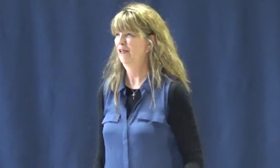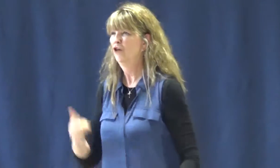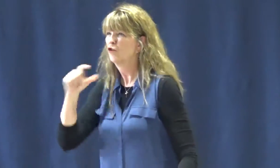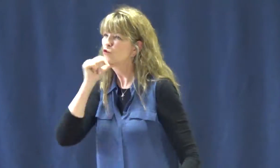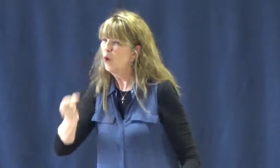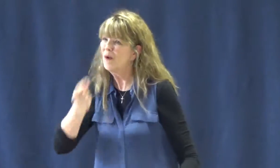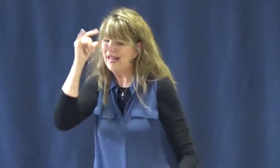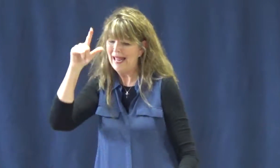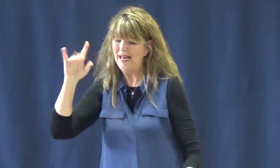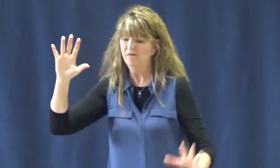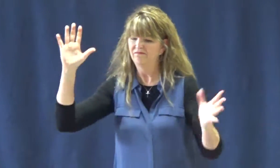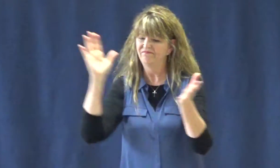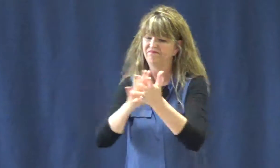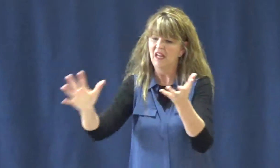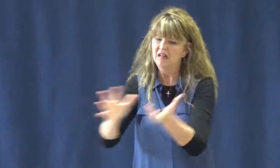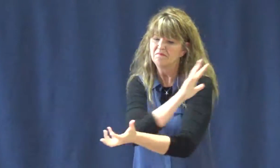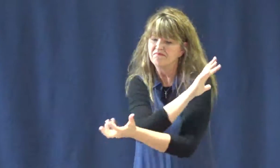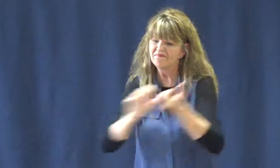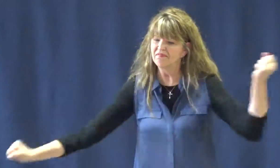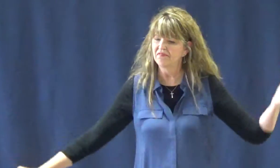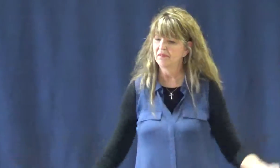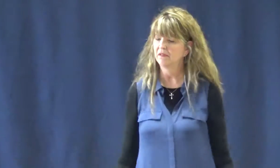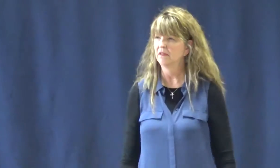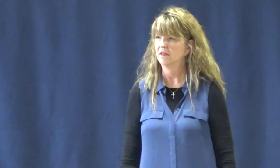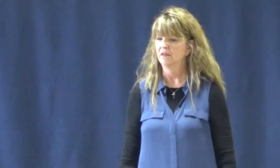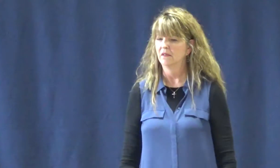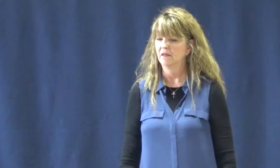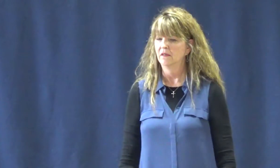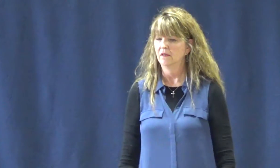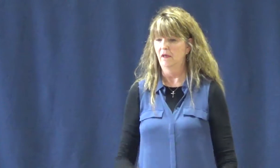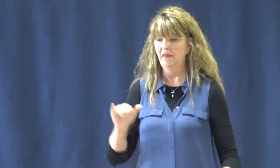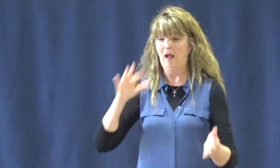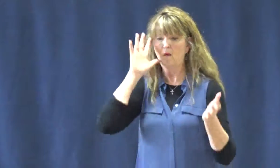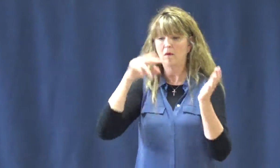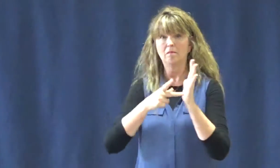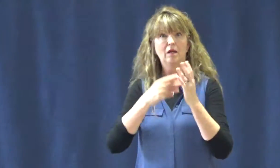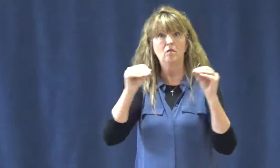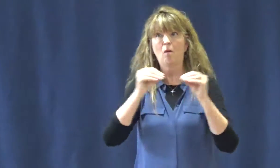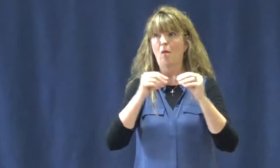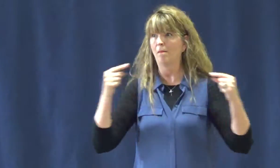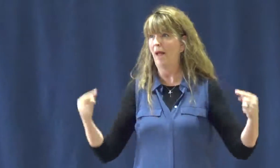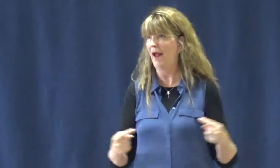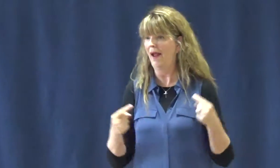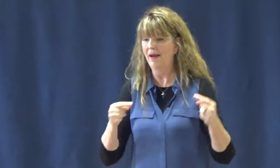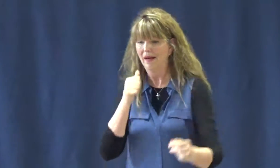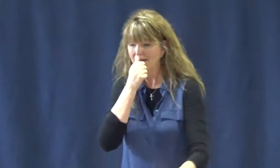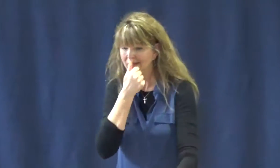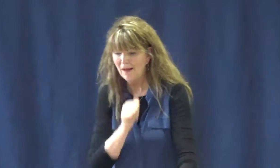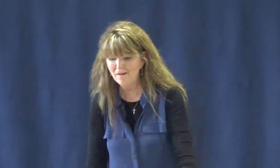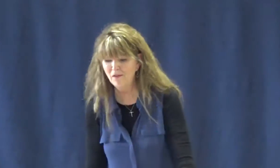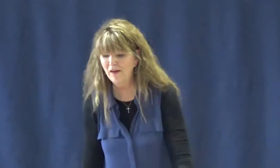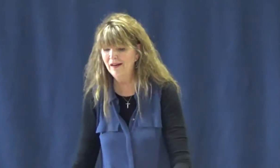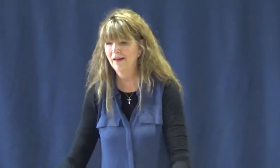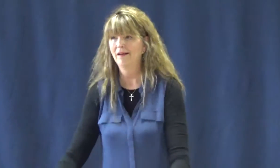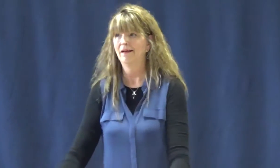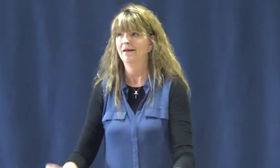it. You don't get it, and destroy the world. That would mean no more pain, no more